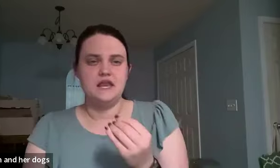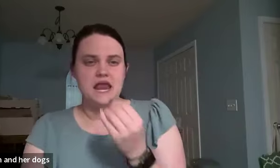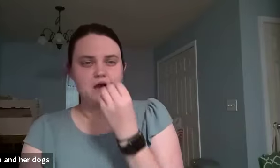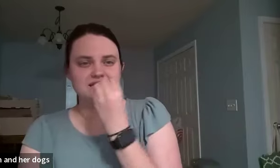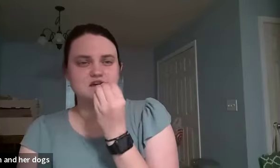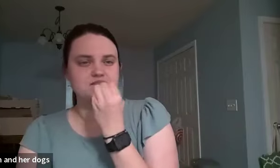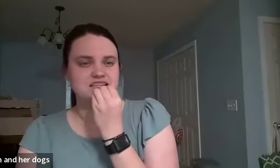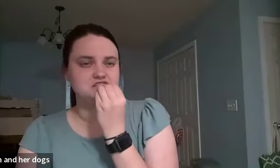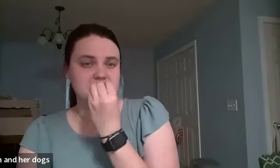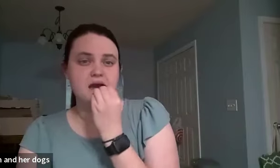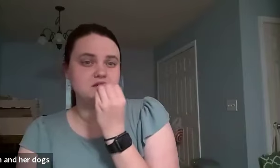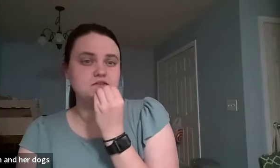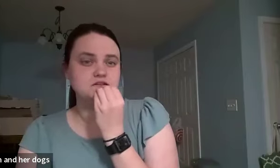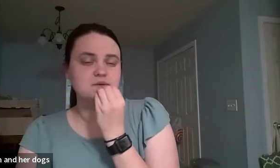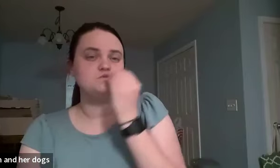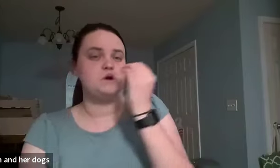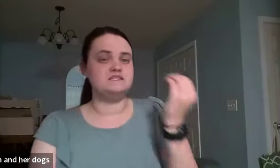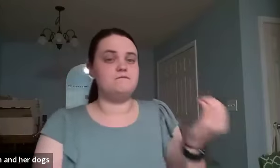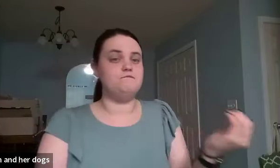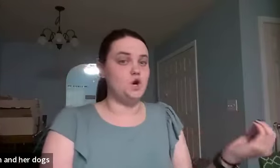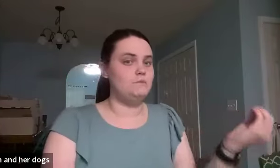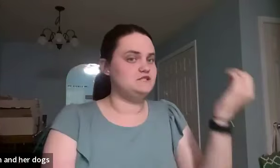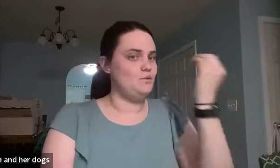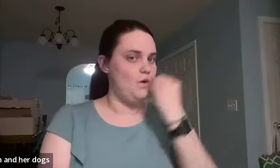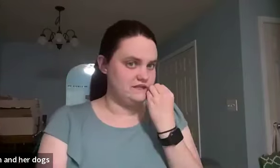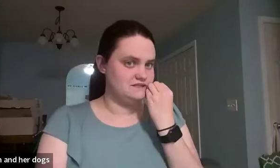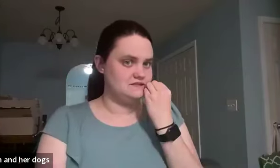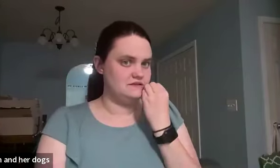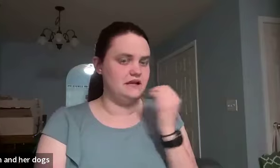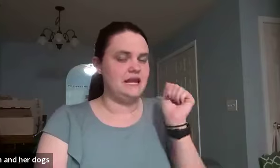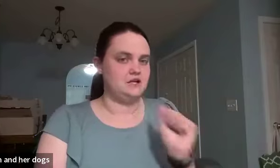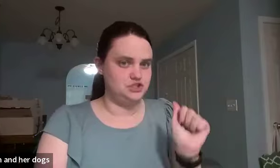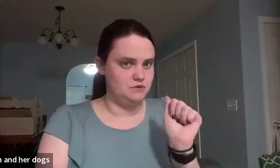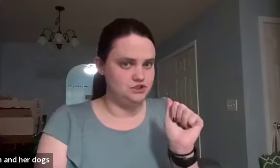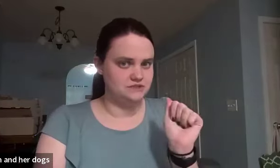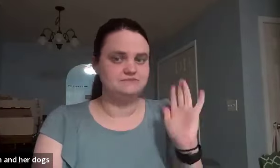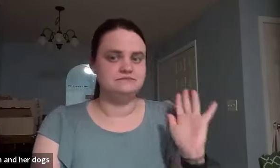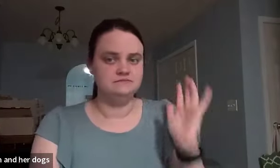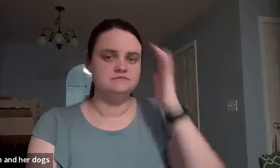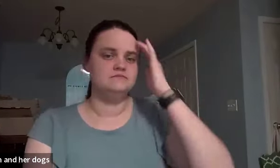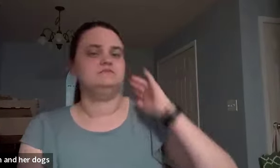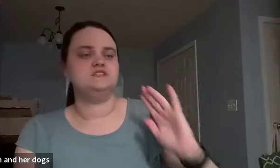the noun itself is like just tapping a few times, whereas the verb is once, like an action motion.